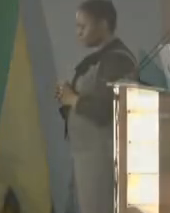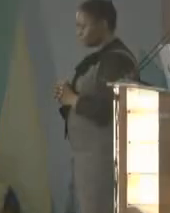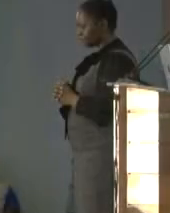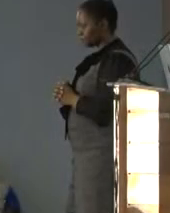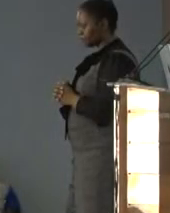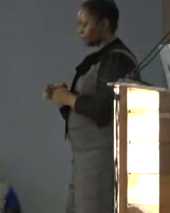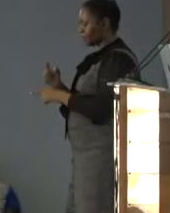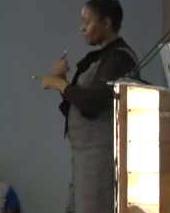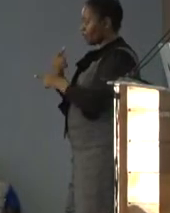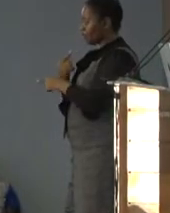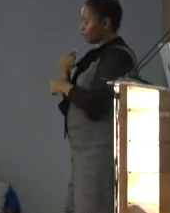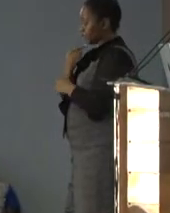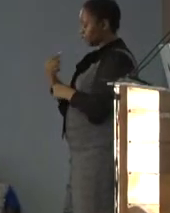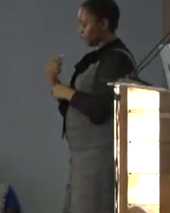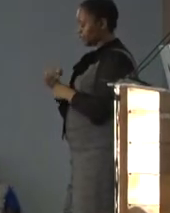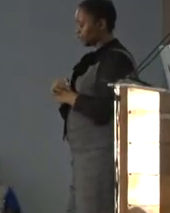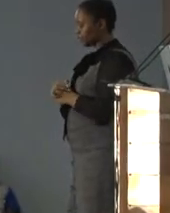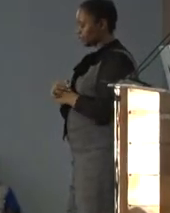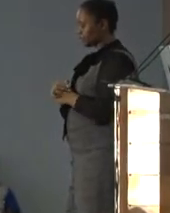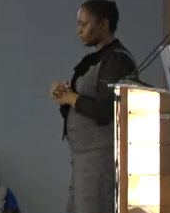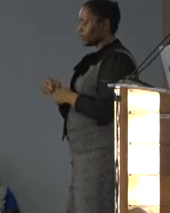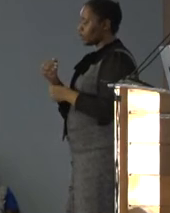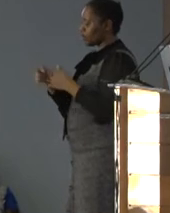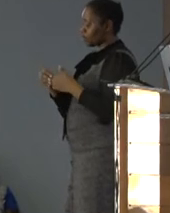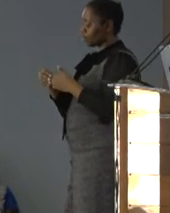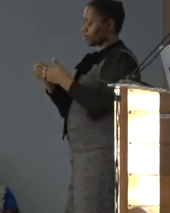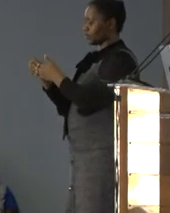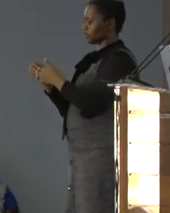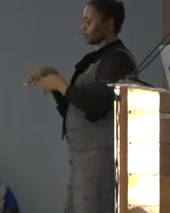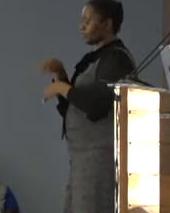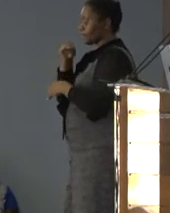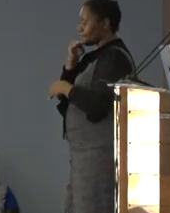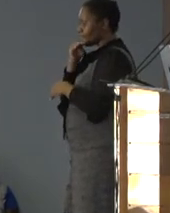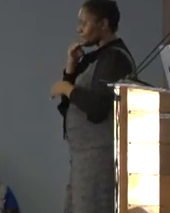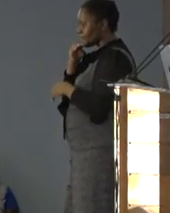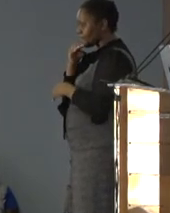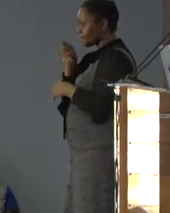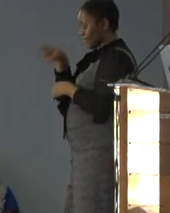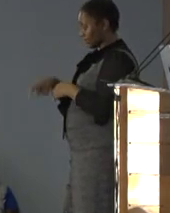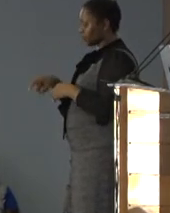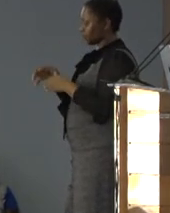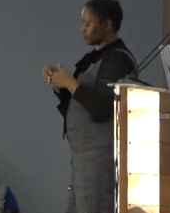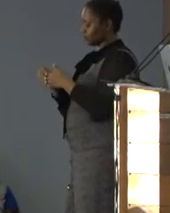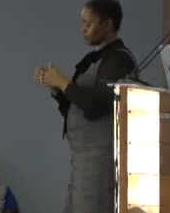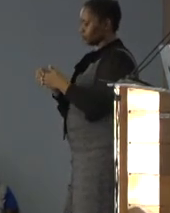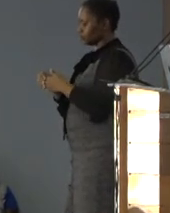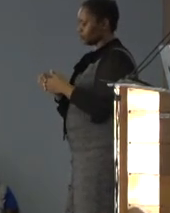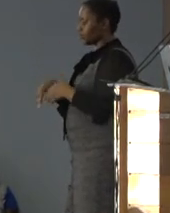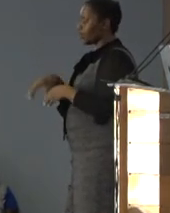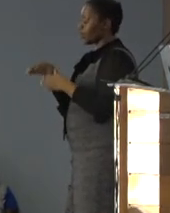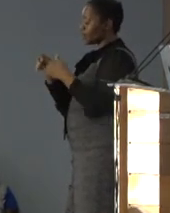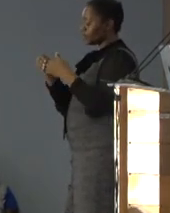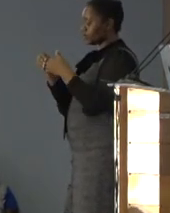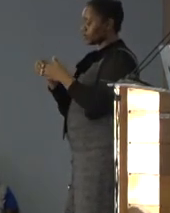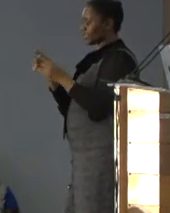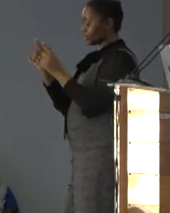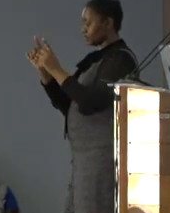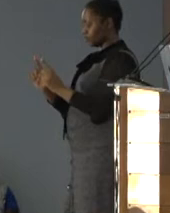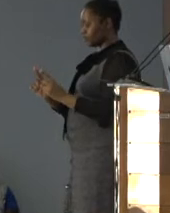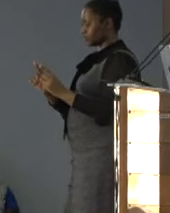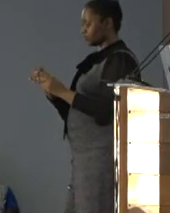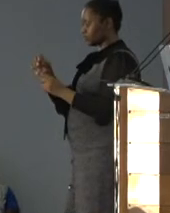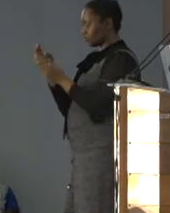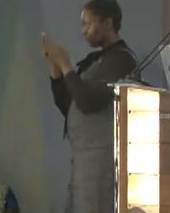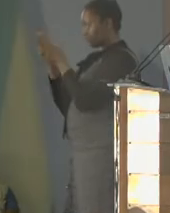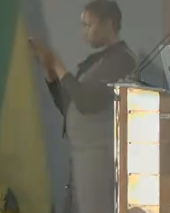I always tell them that being a leader means you must lead. Being a leader, especially in a